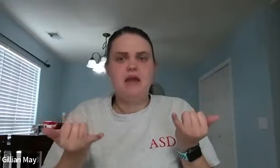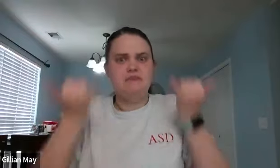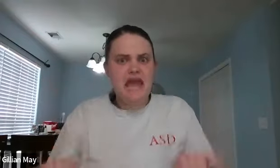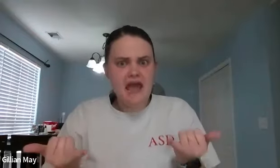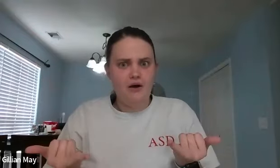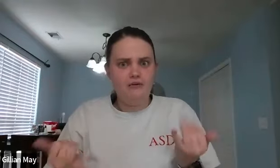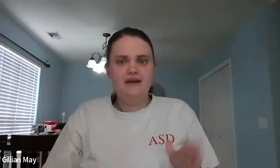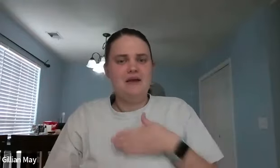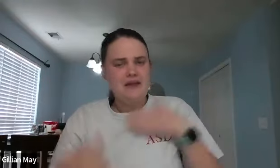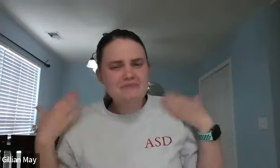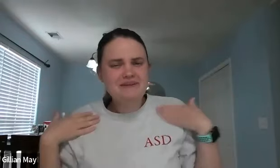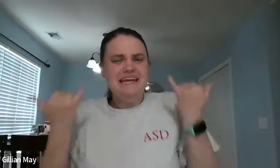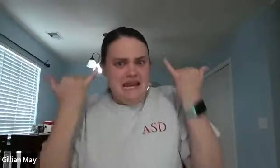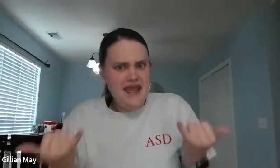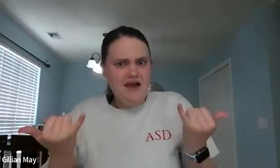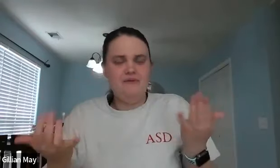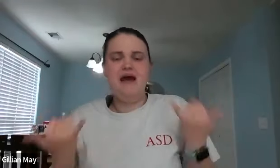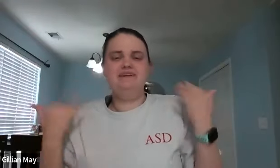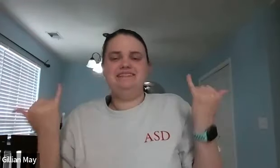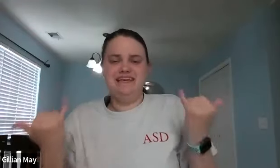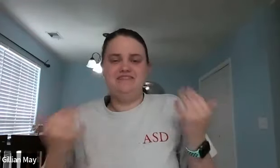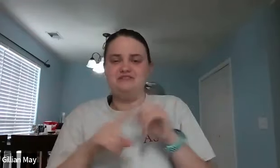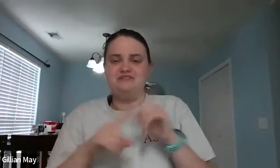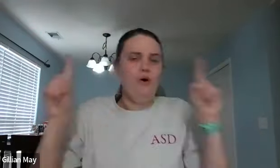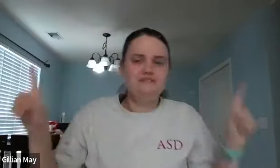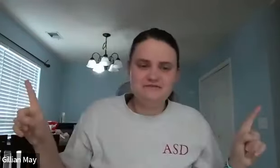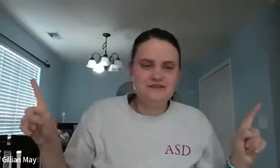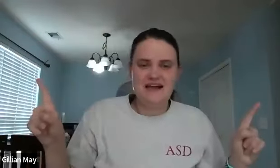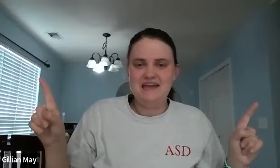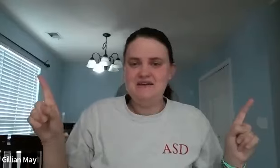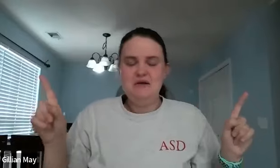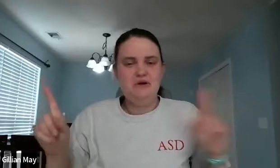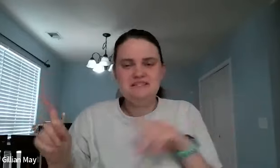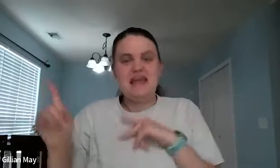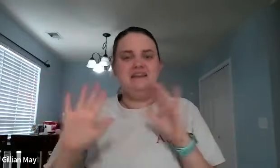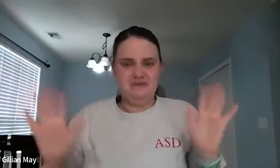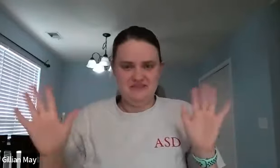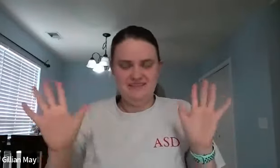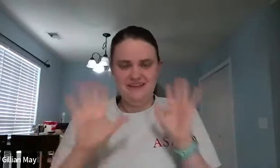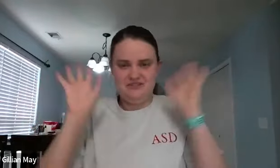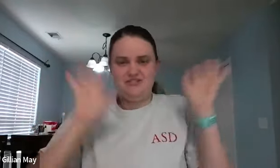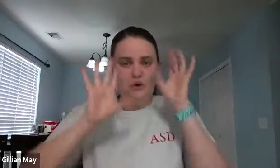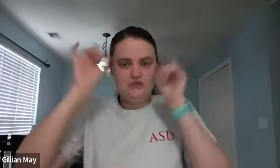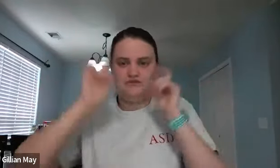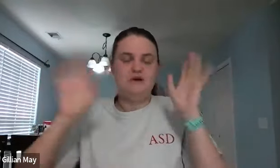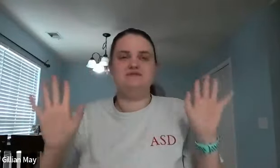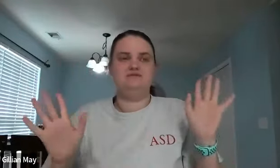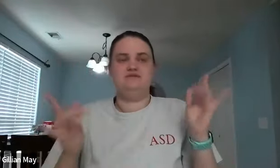happy now. I'm happy now. I'm happy today. There's like a whole different like personality with it. Like you're just, the whole responses were